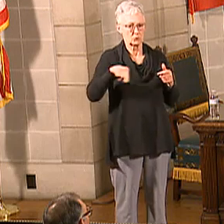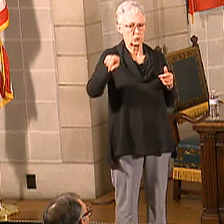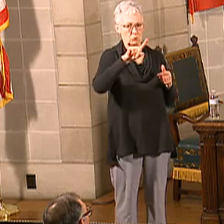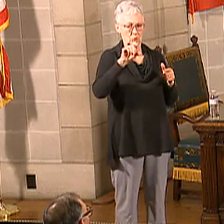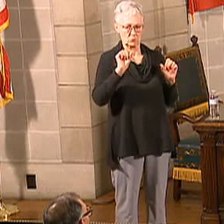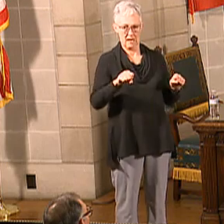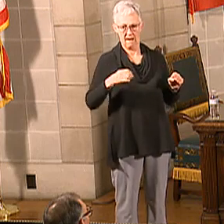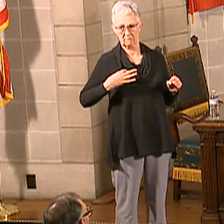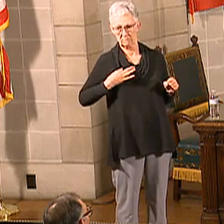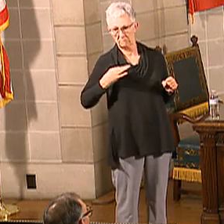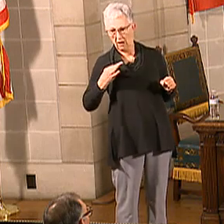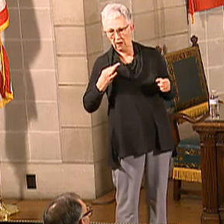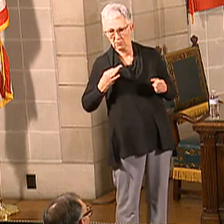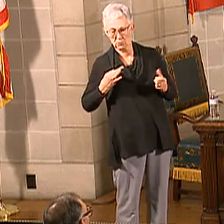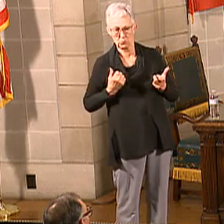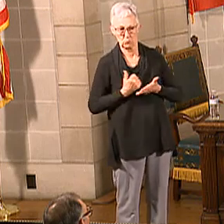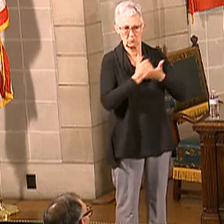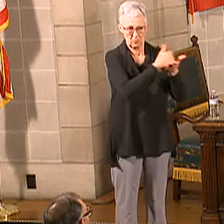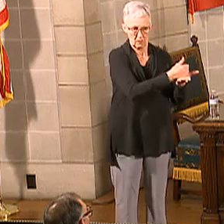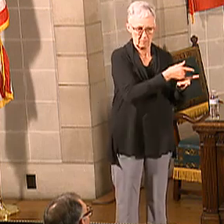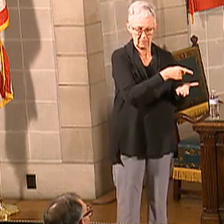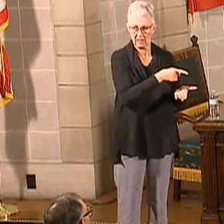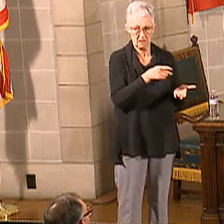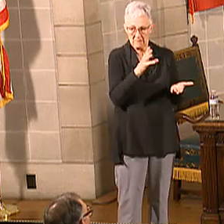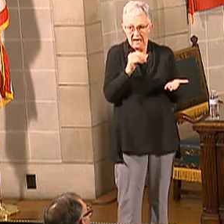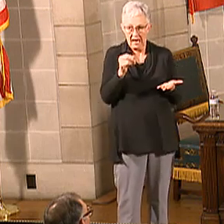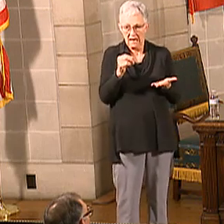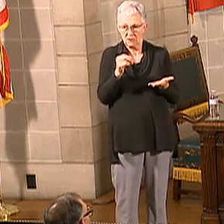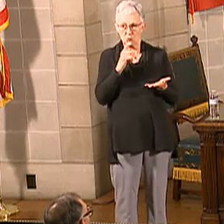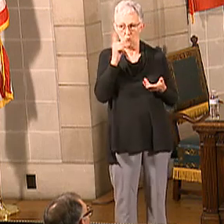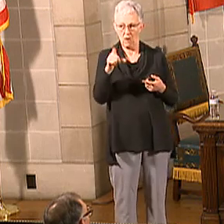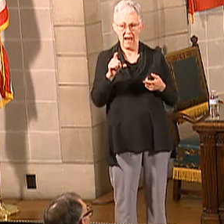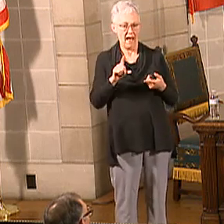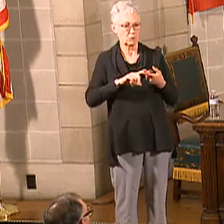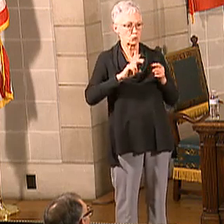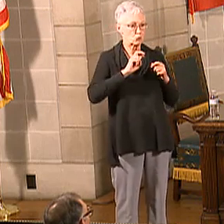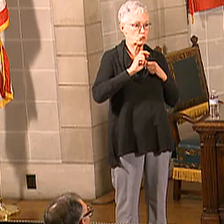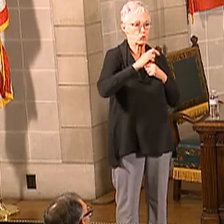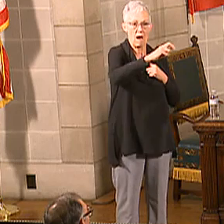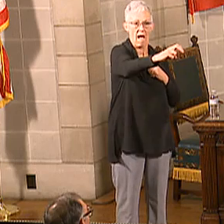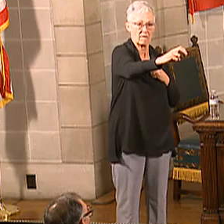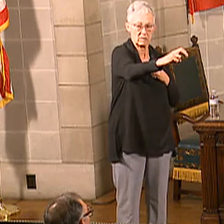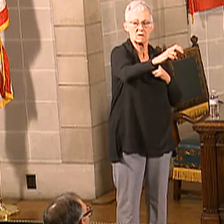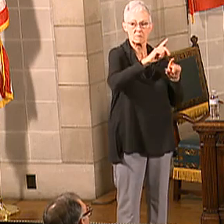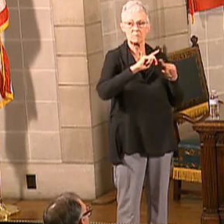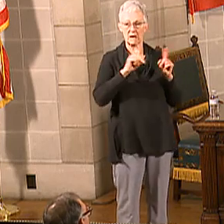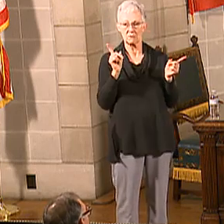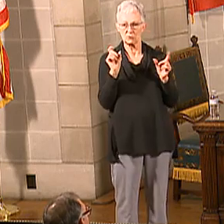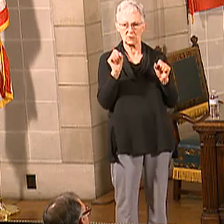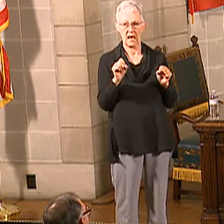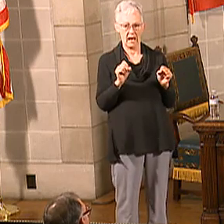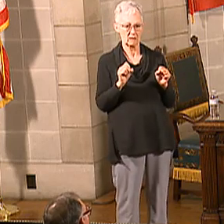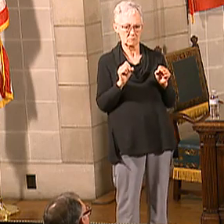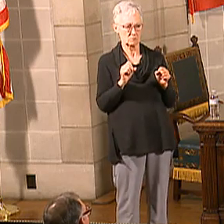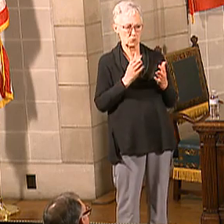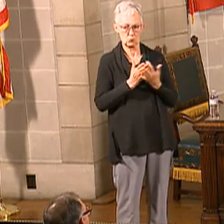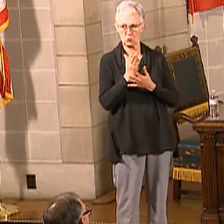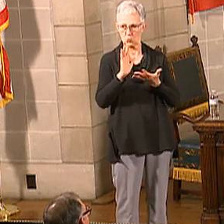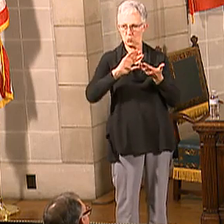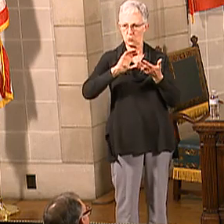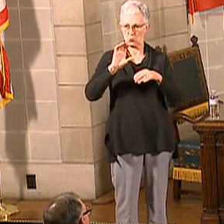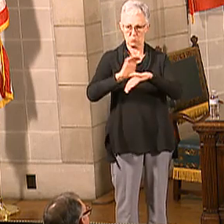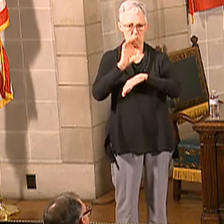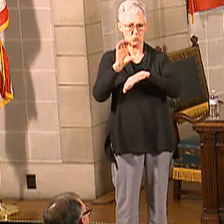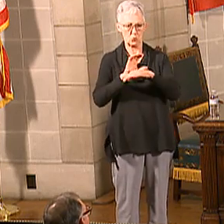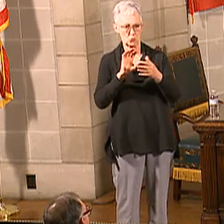looking for volunteers, lots of virtual opportunities. And I also want to say, don't forget to go out and give blood. Also, I want to give one